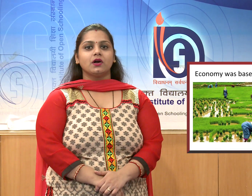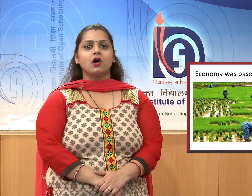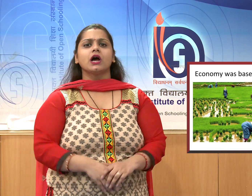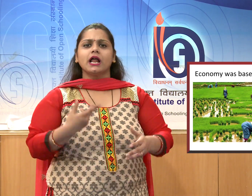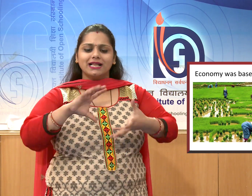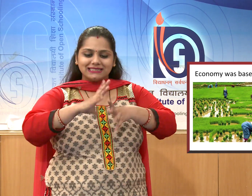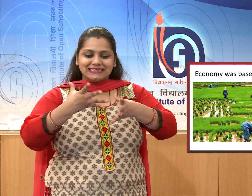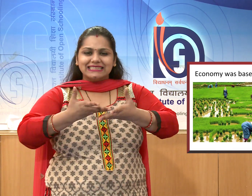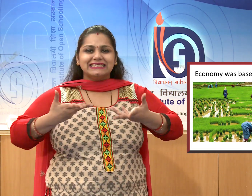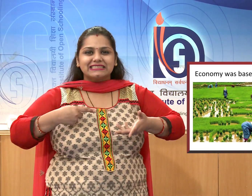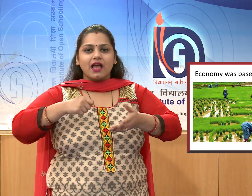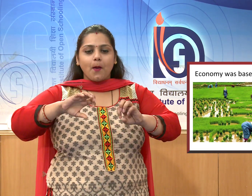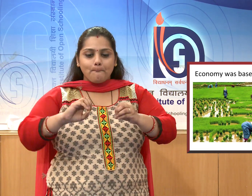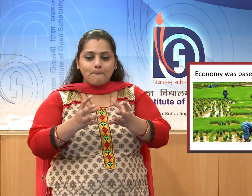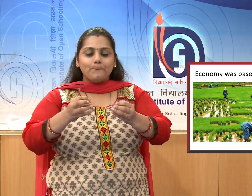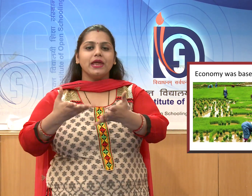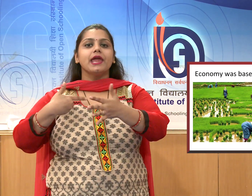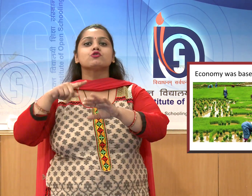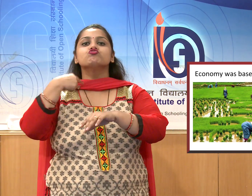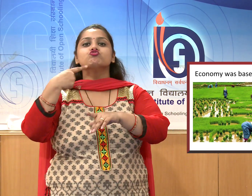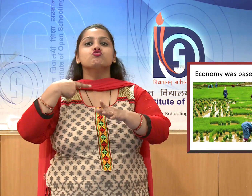agricultural produce of the peasants